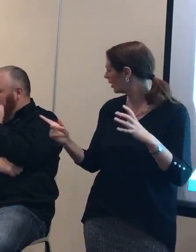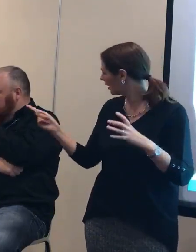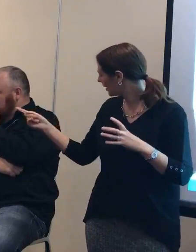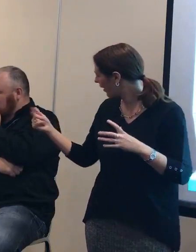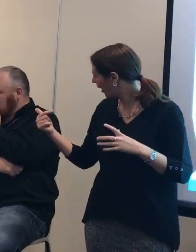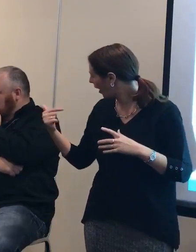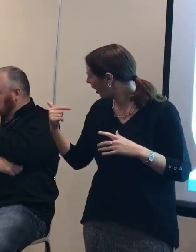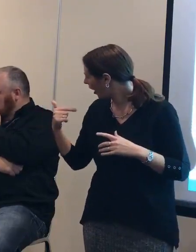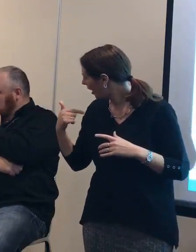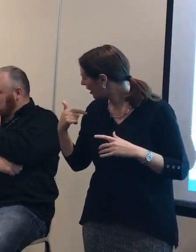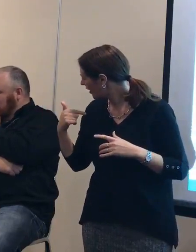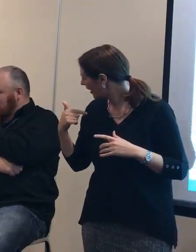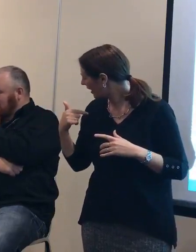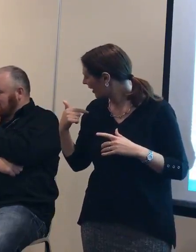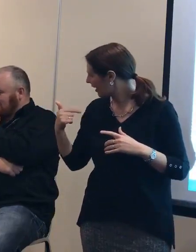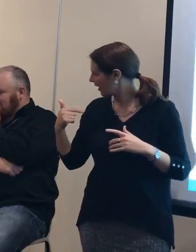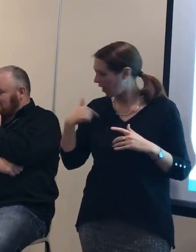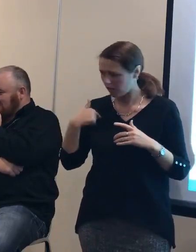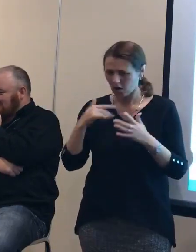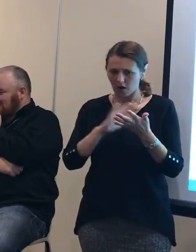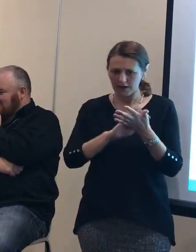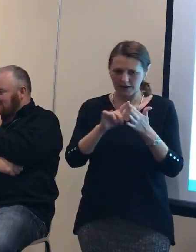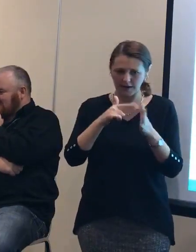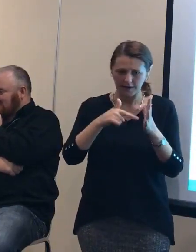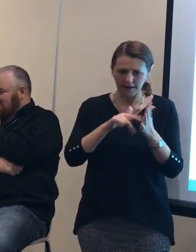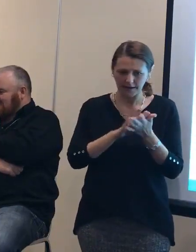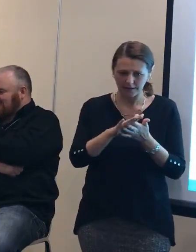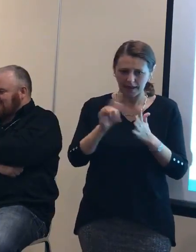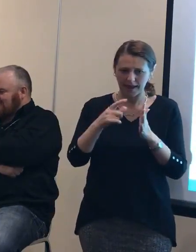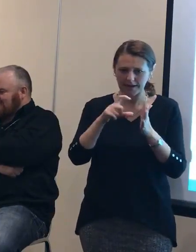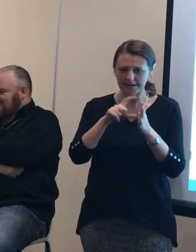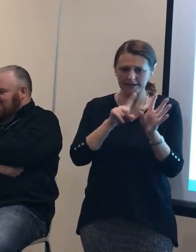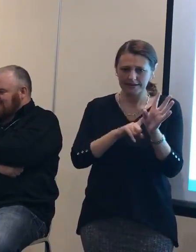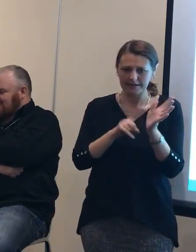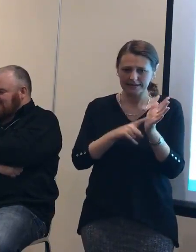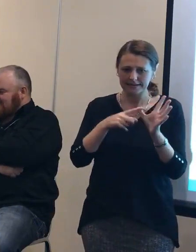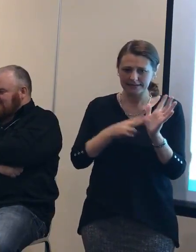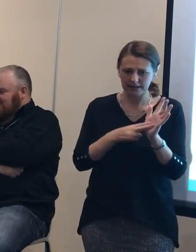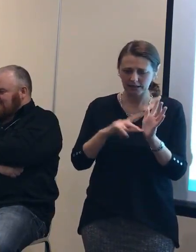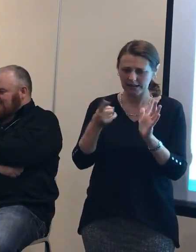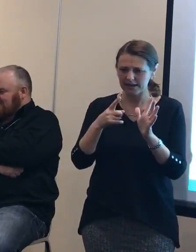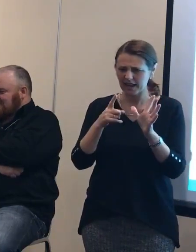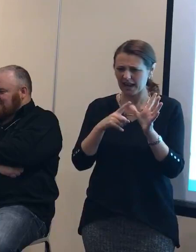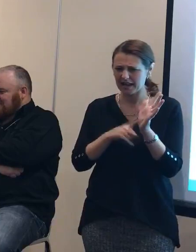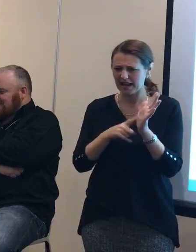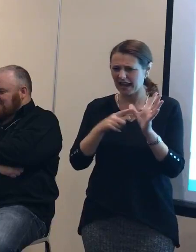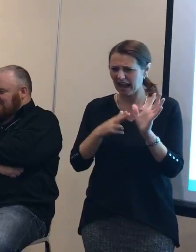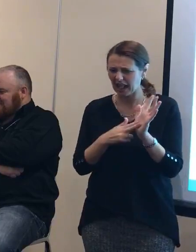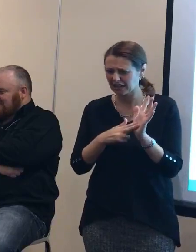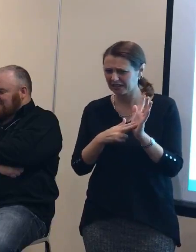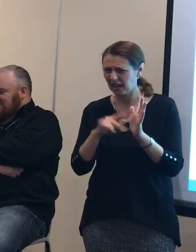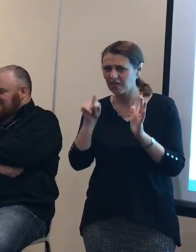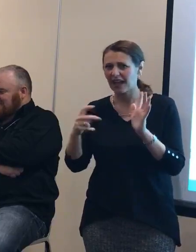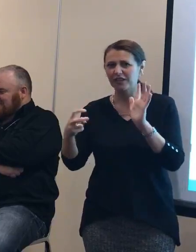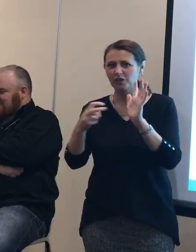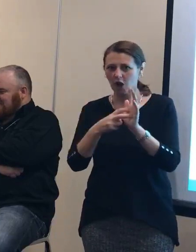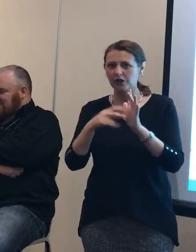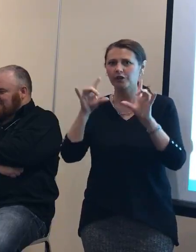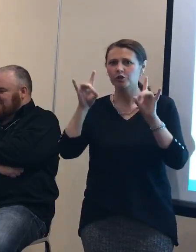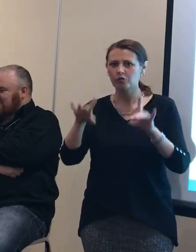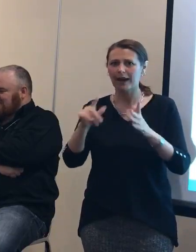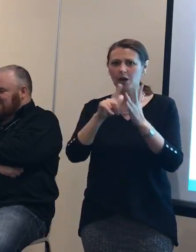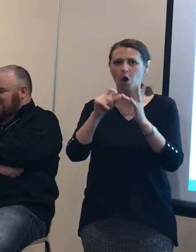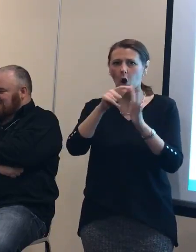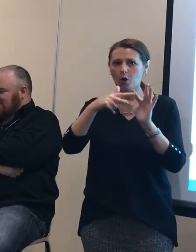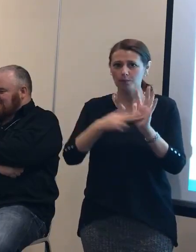I got Heath and Dylan and Alan Calabin. They signed it at Australian